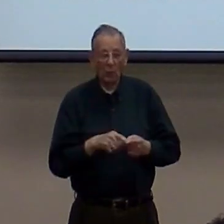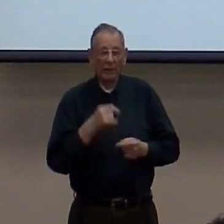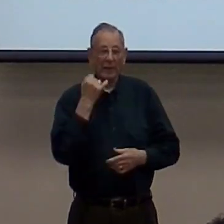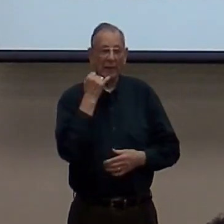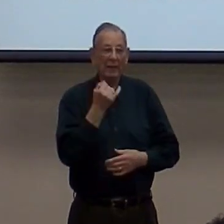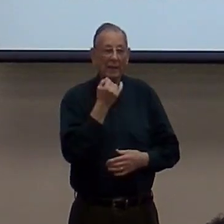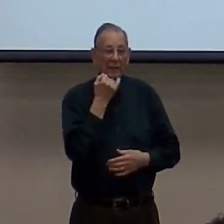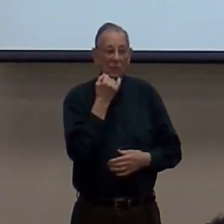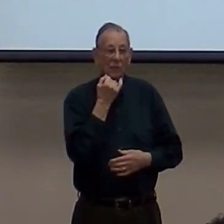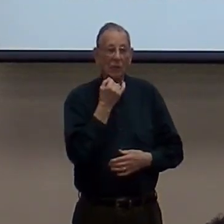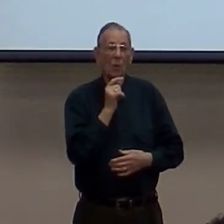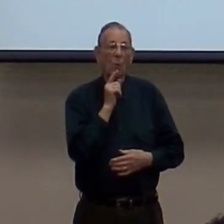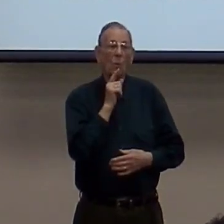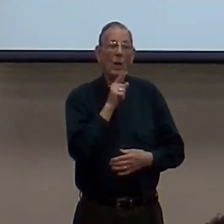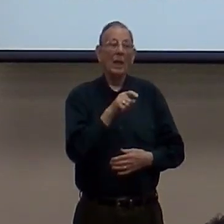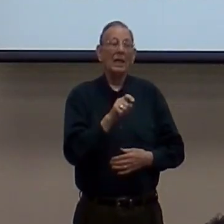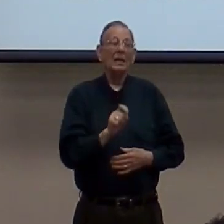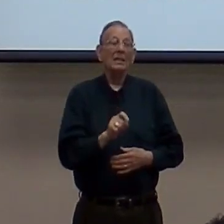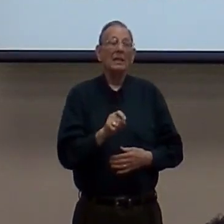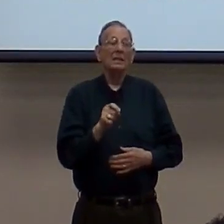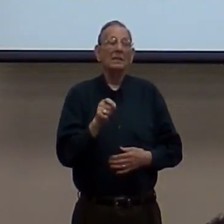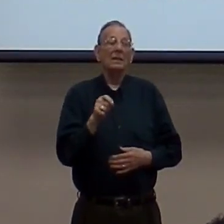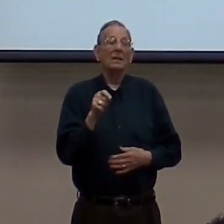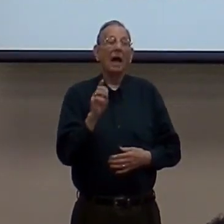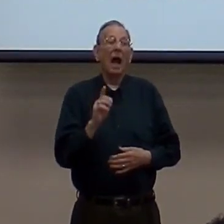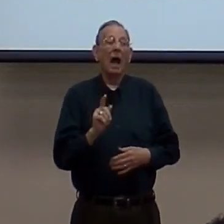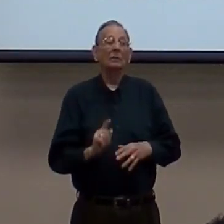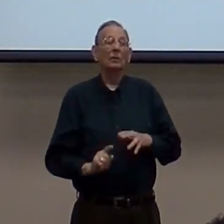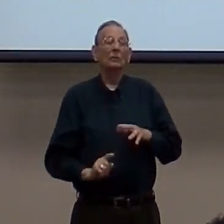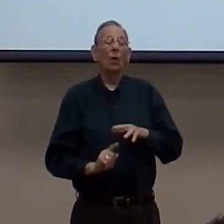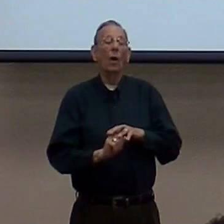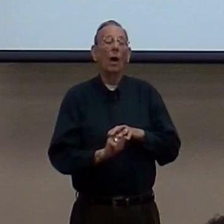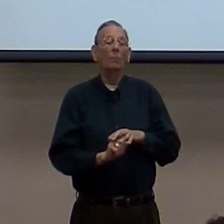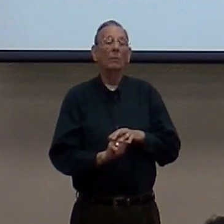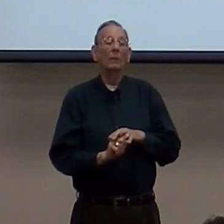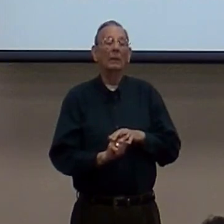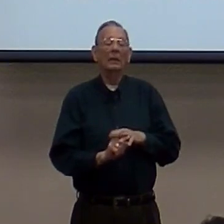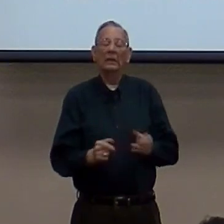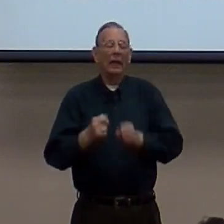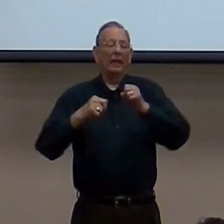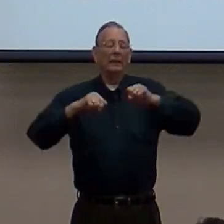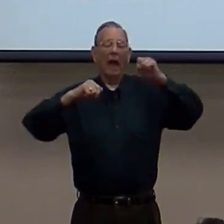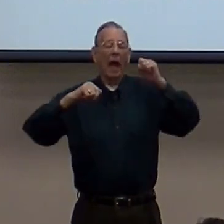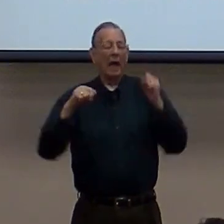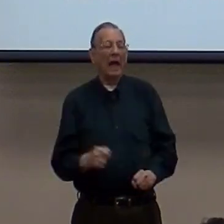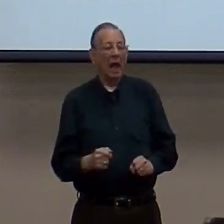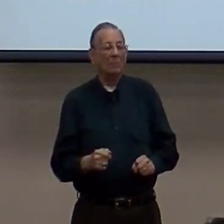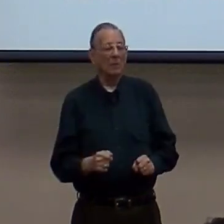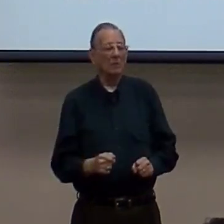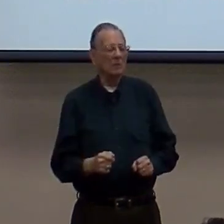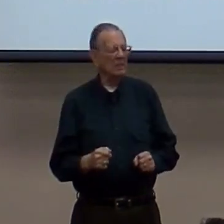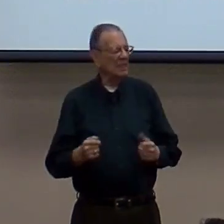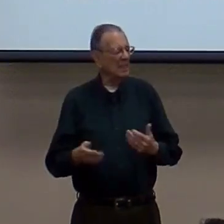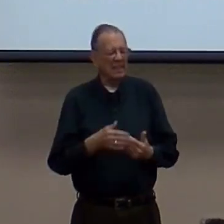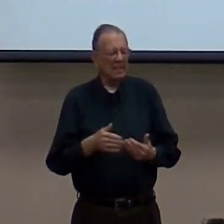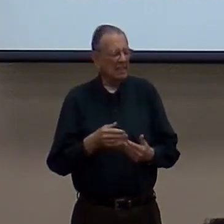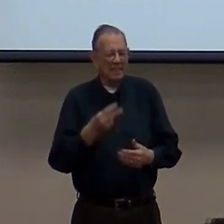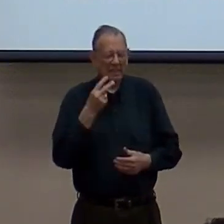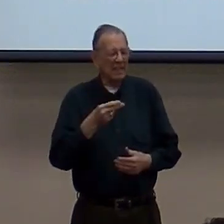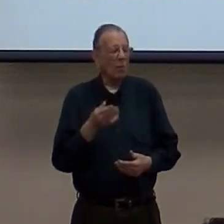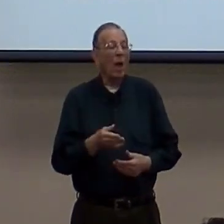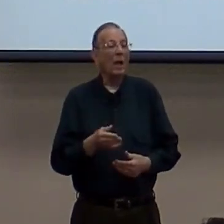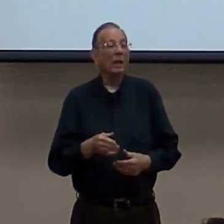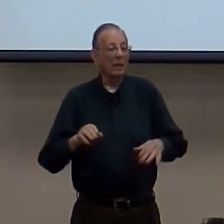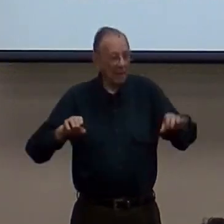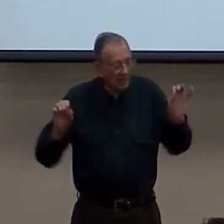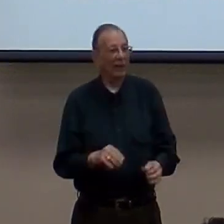Israel really needs God to show up in a dynamic, demonstrative way, he